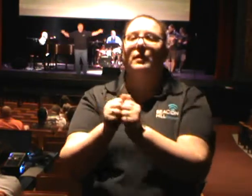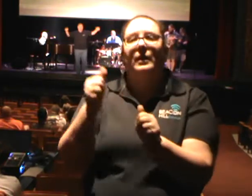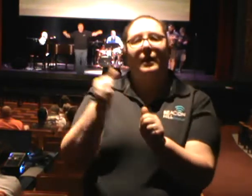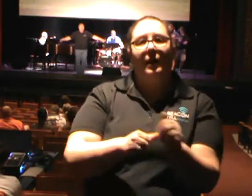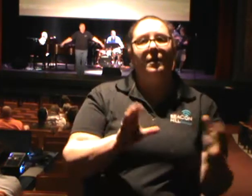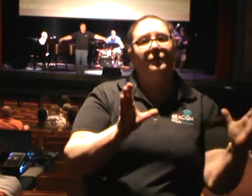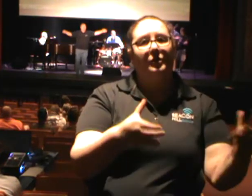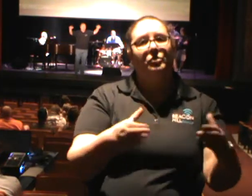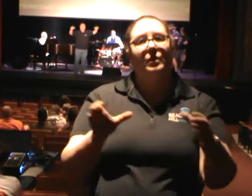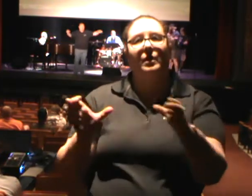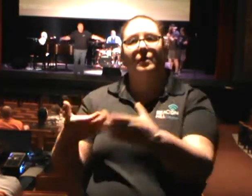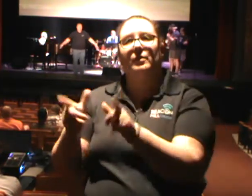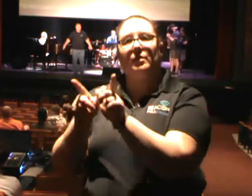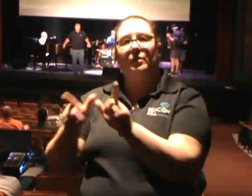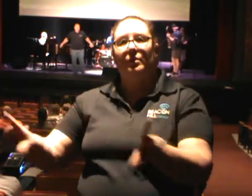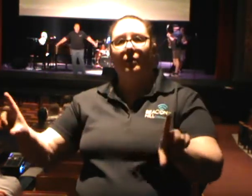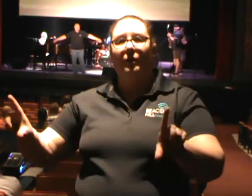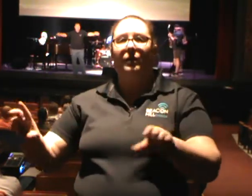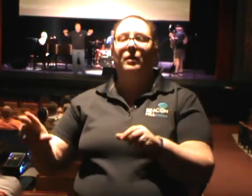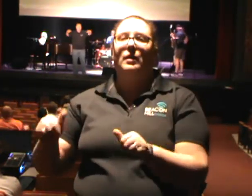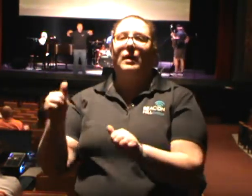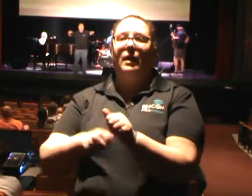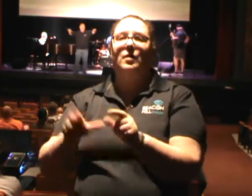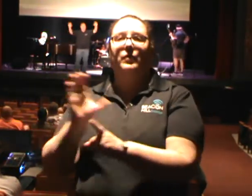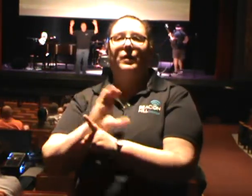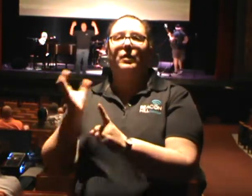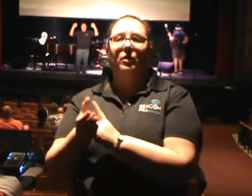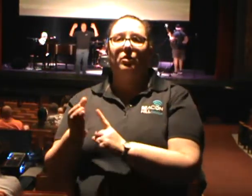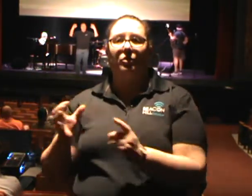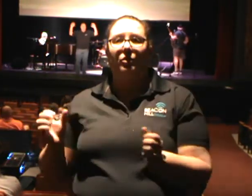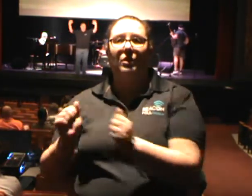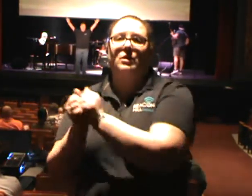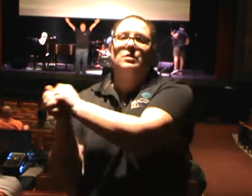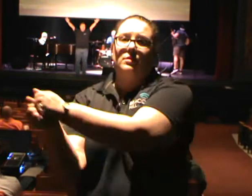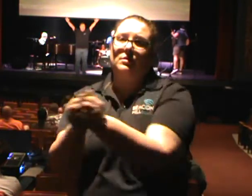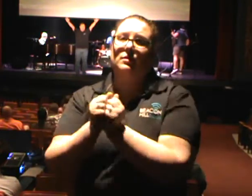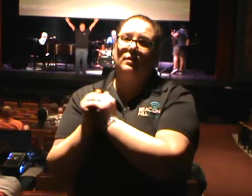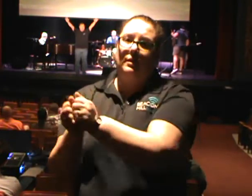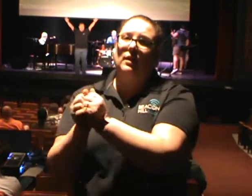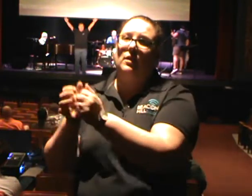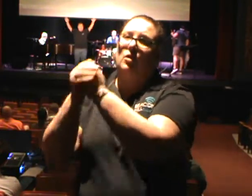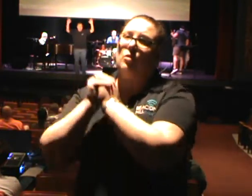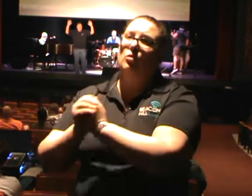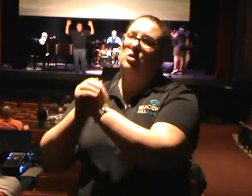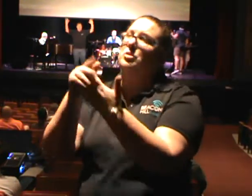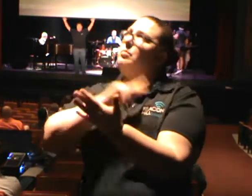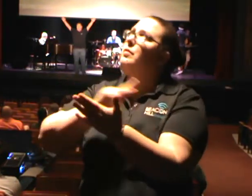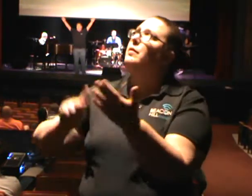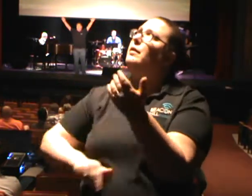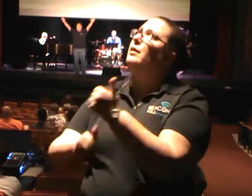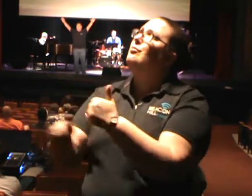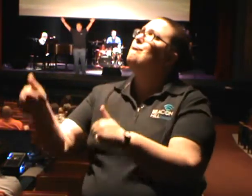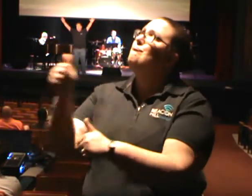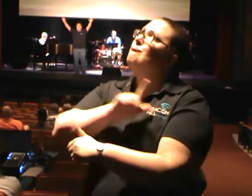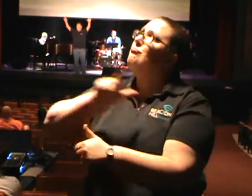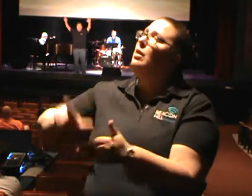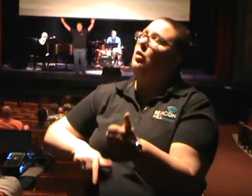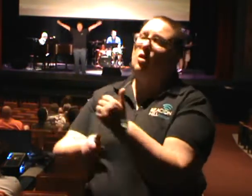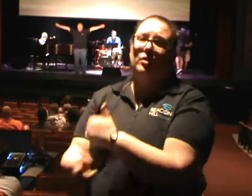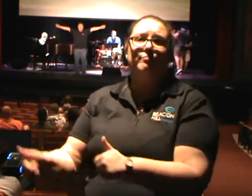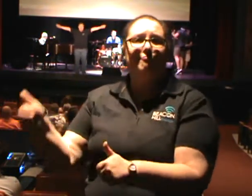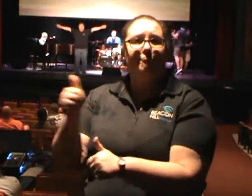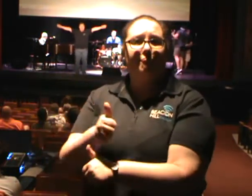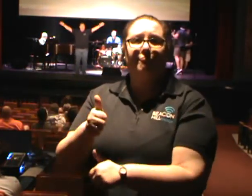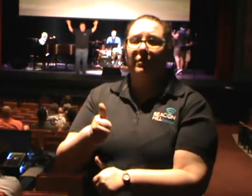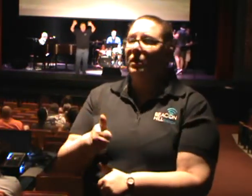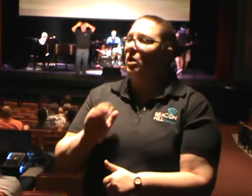every tongue, every nation, every culture will be gathered together. And we will be worshiping the King of Kings and the Lord of Lords. We won't